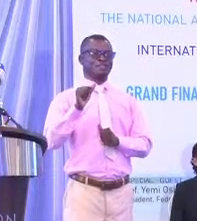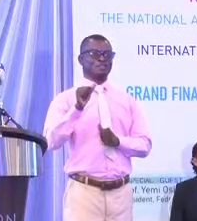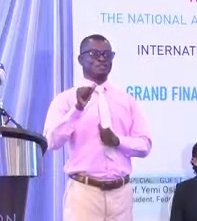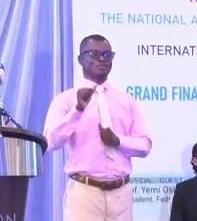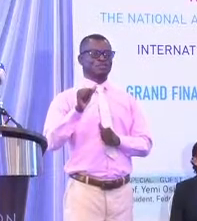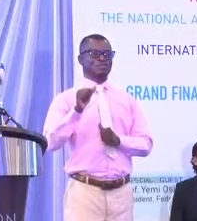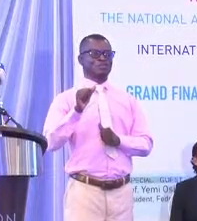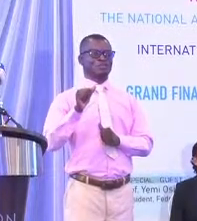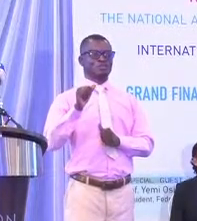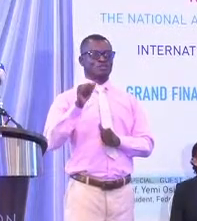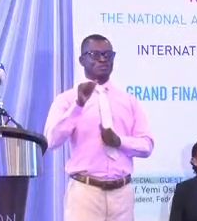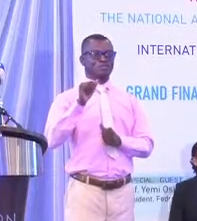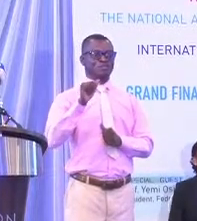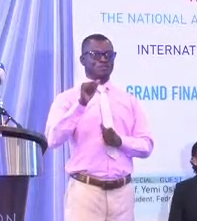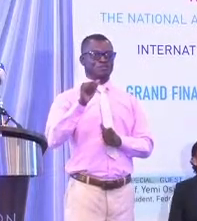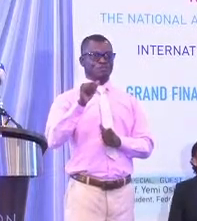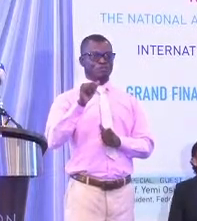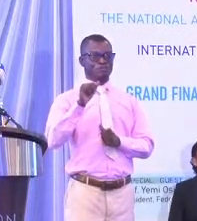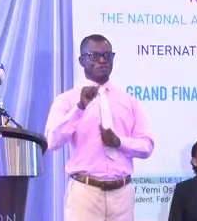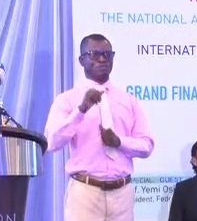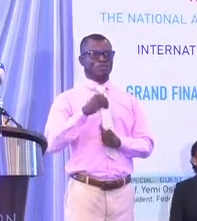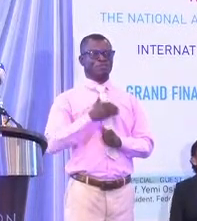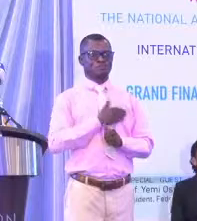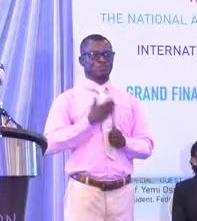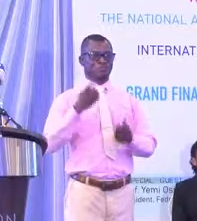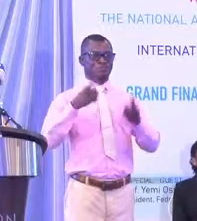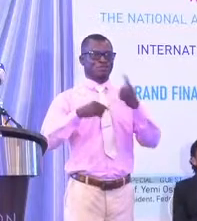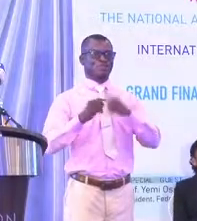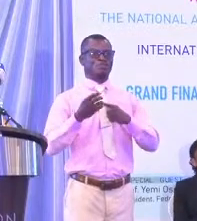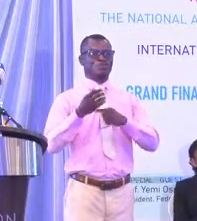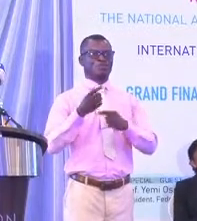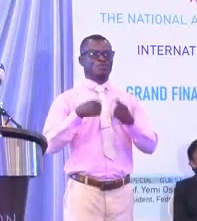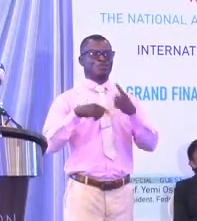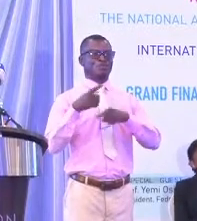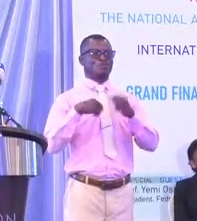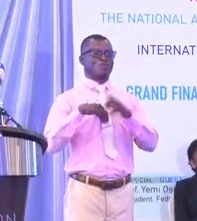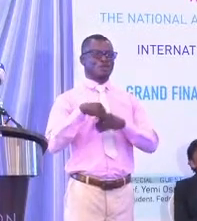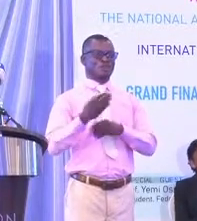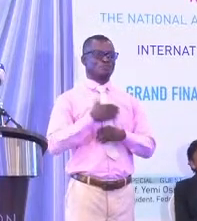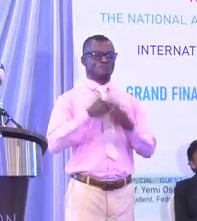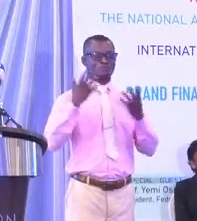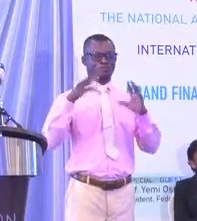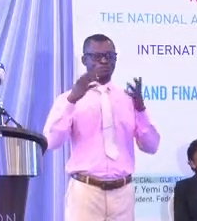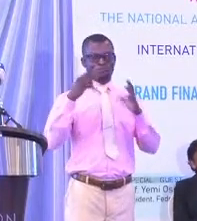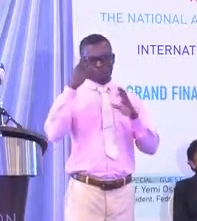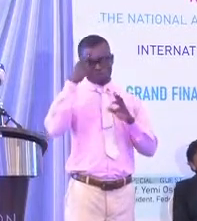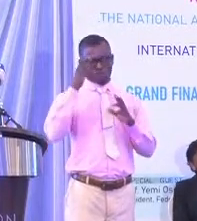we have Asia Garuba. Put your hands together for her.